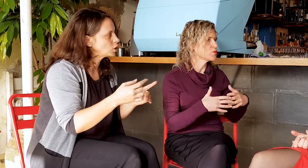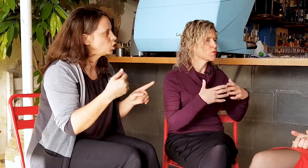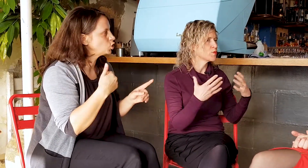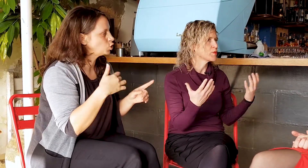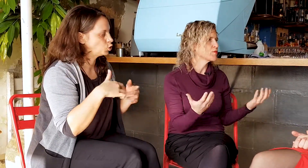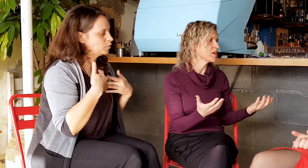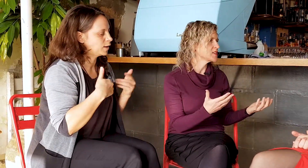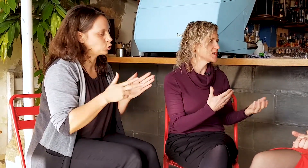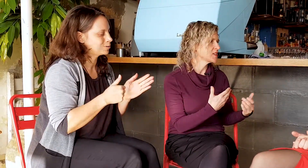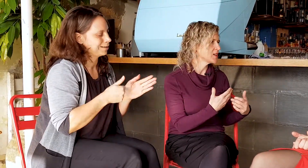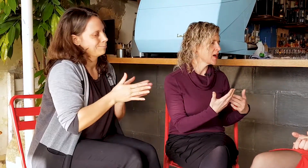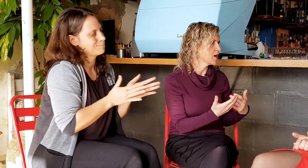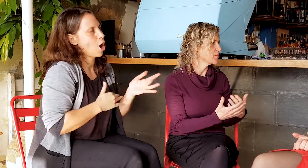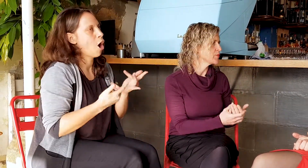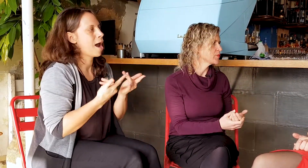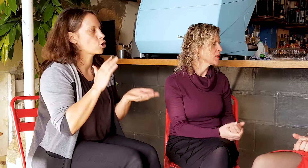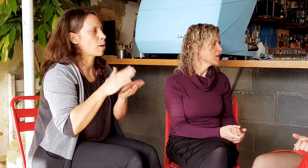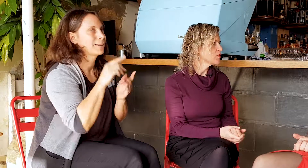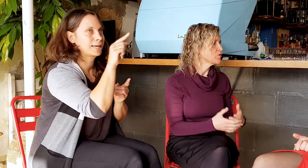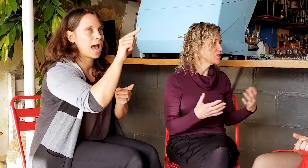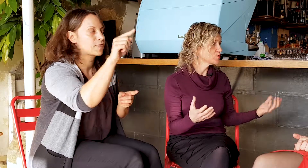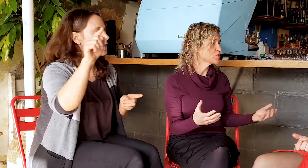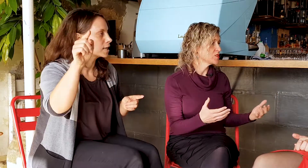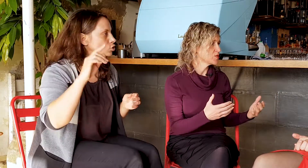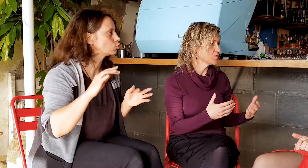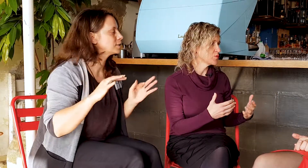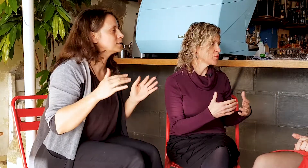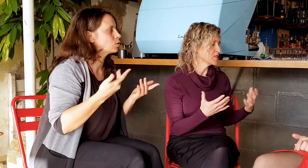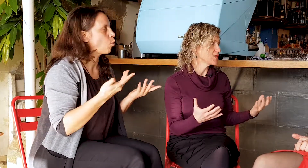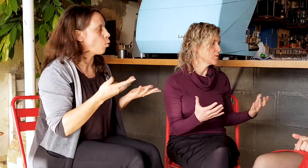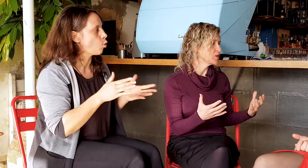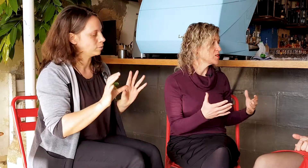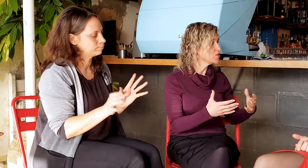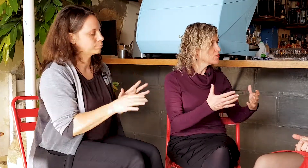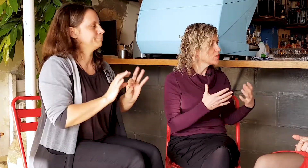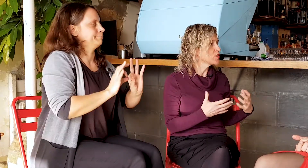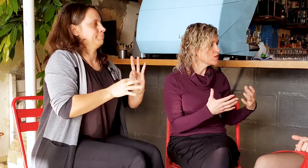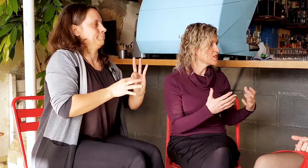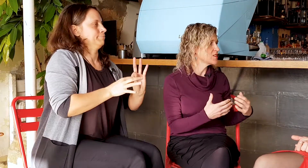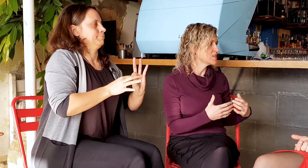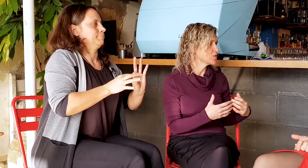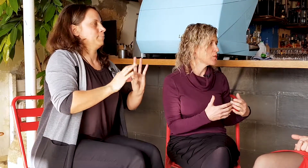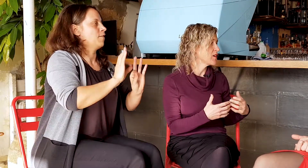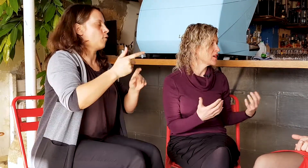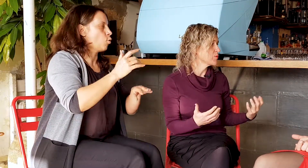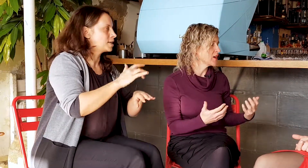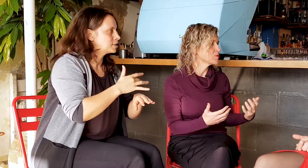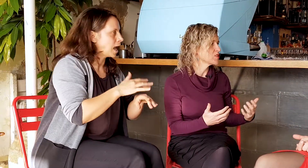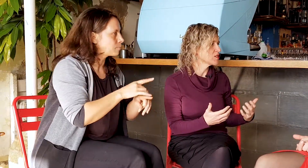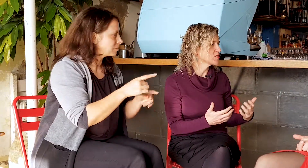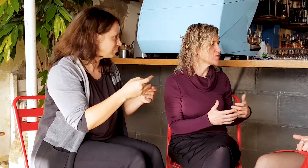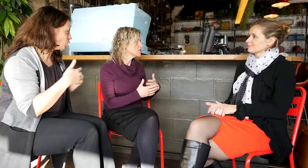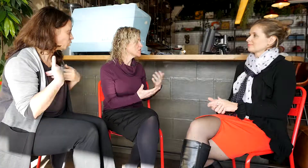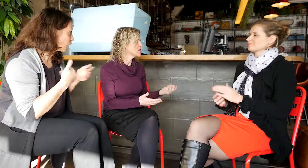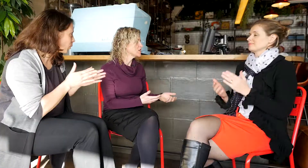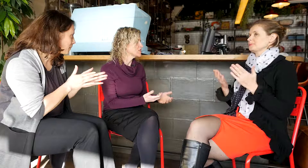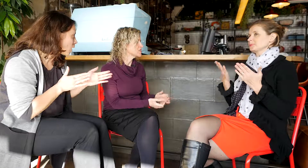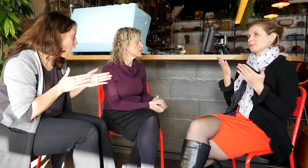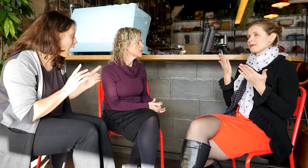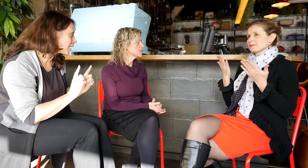or providing resources for the deaf community. Do you feel that New Zealand is sort of behind perhaps other countries in its...